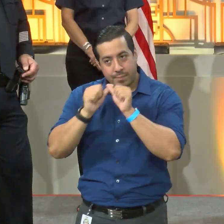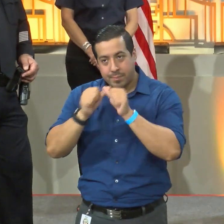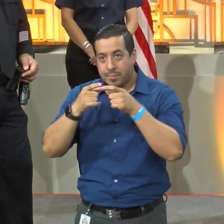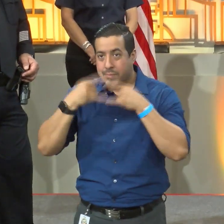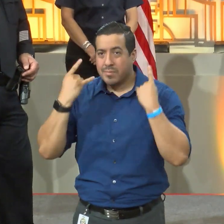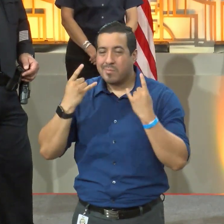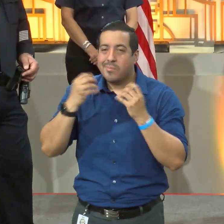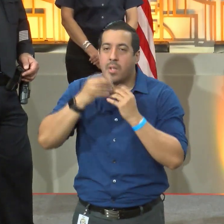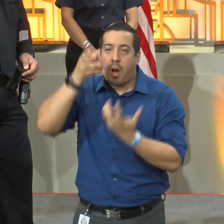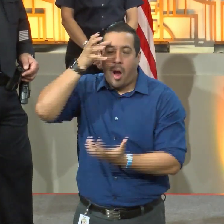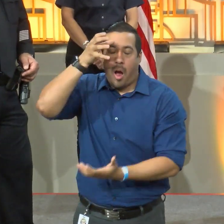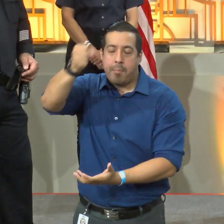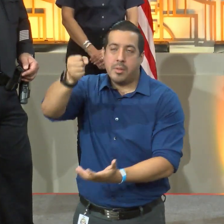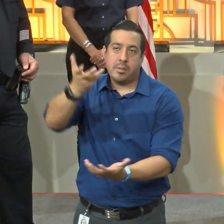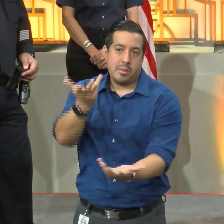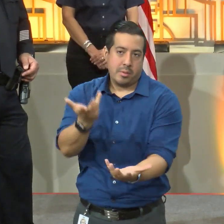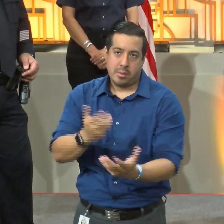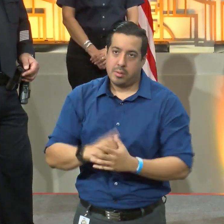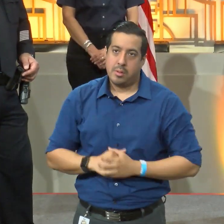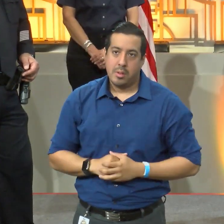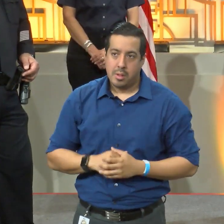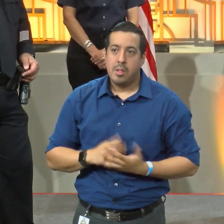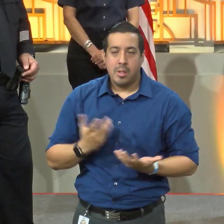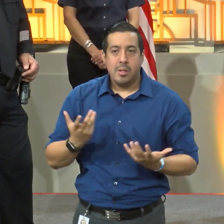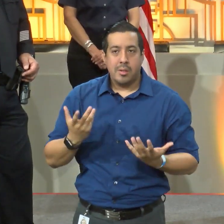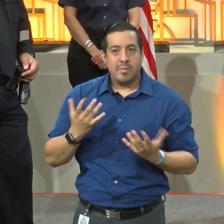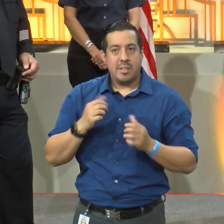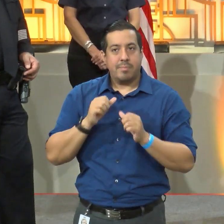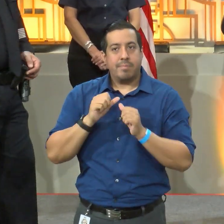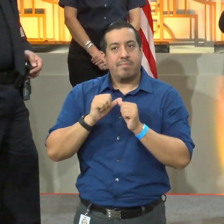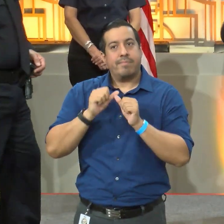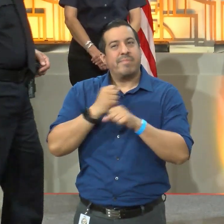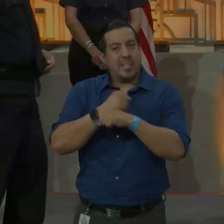just some common sense. And let's stay safe. Thank you so very much.